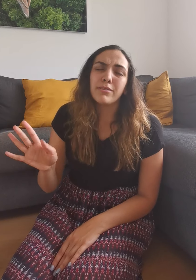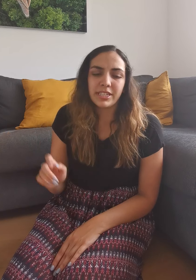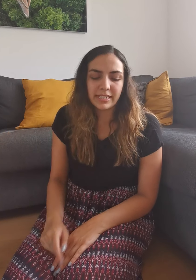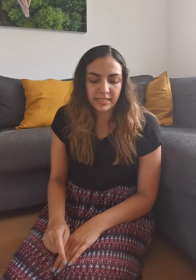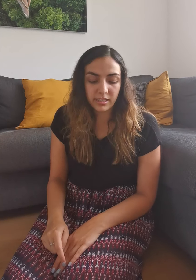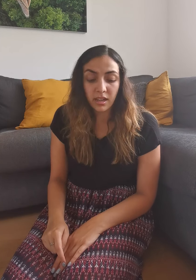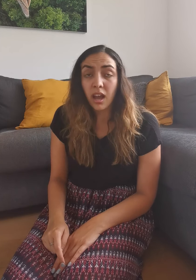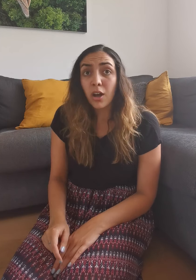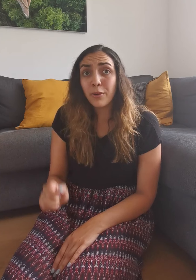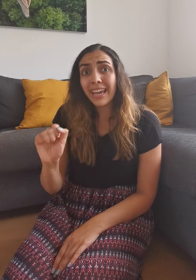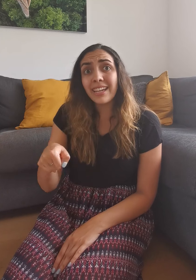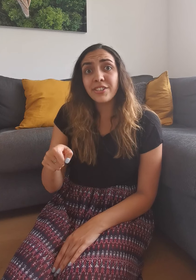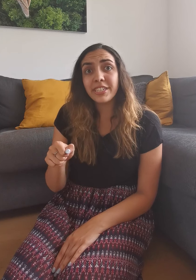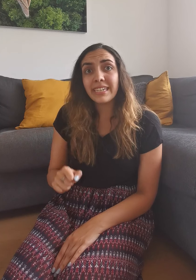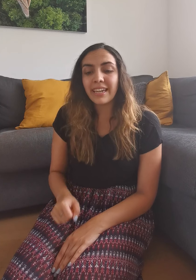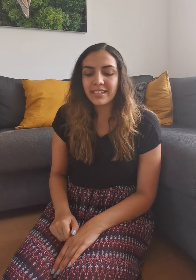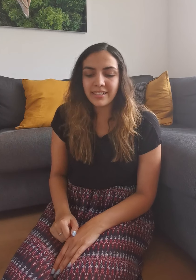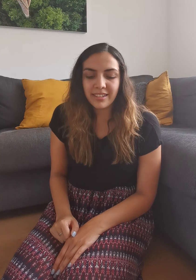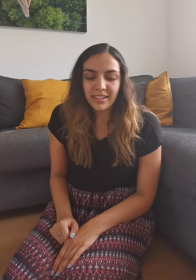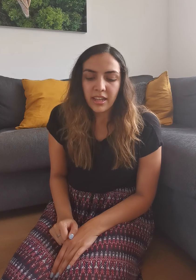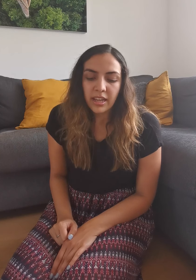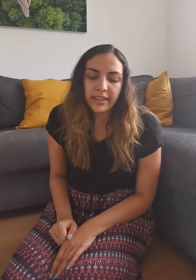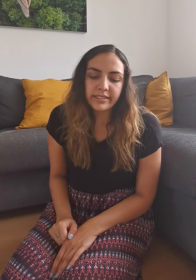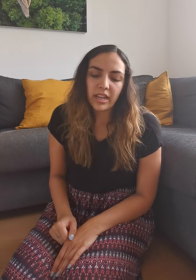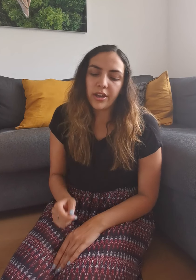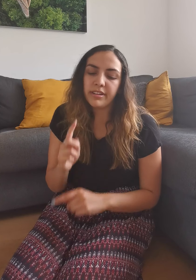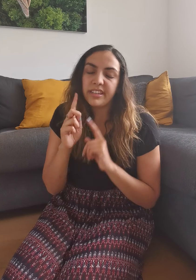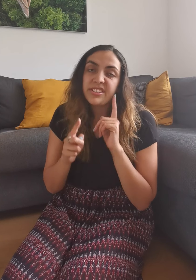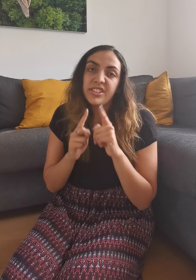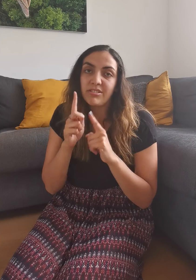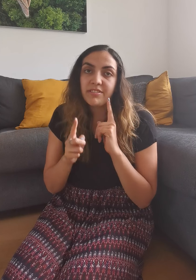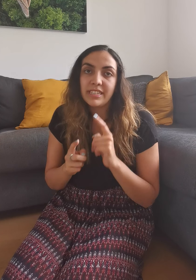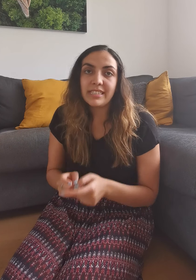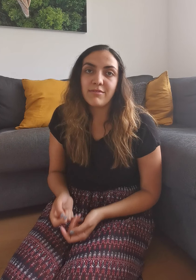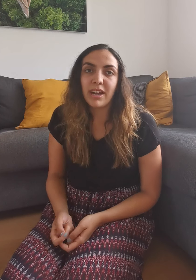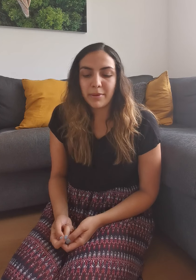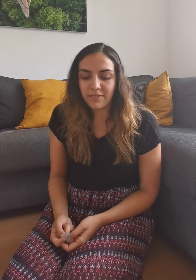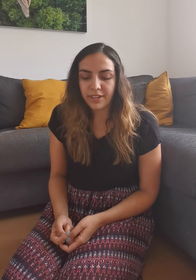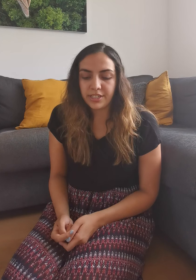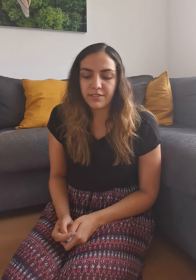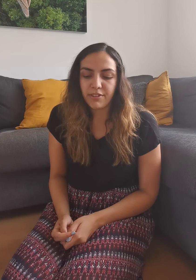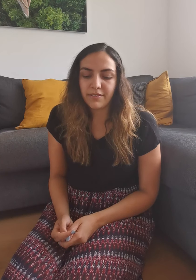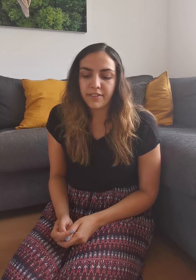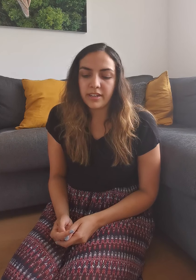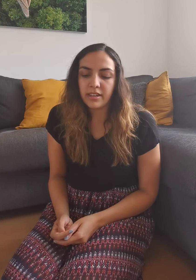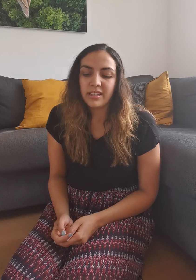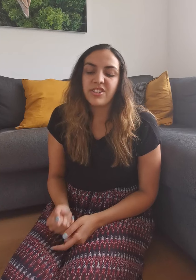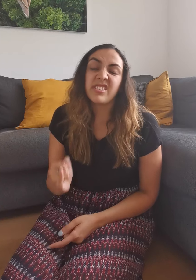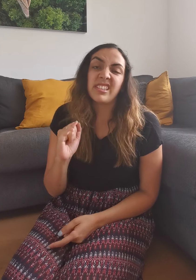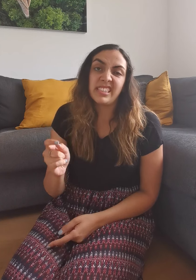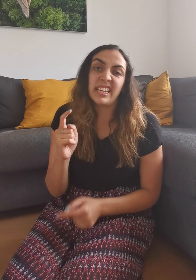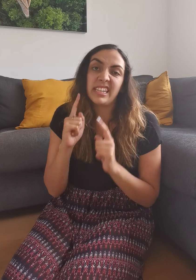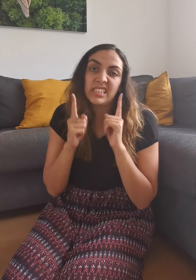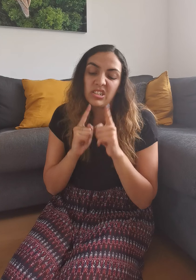she didn't. Oh yes, she did. It's only a story, said Rabbit Fish and Red Fin. Just a silly